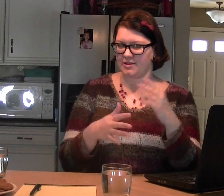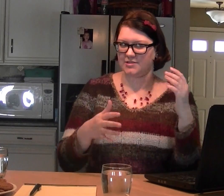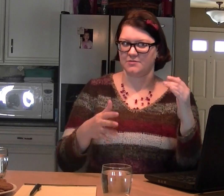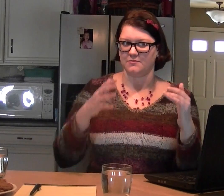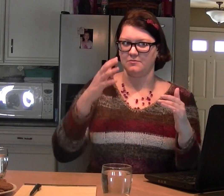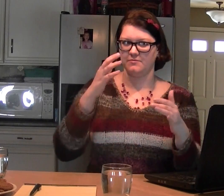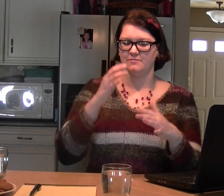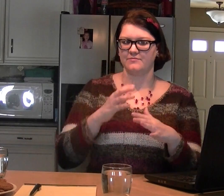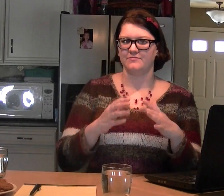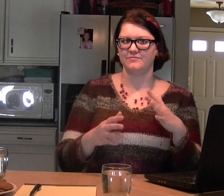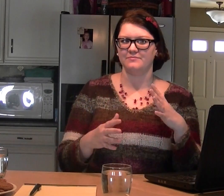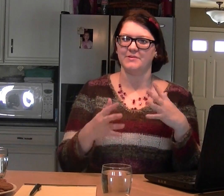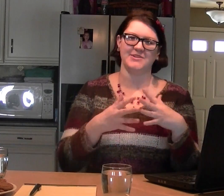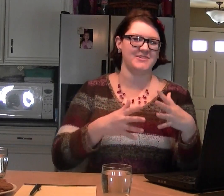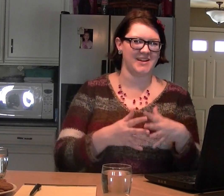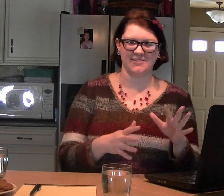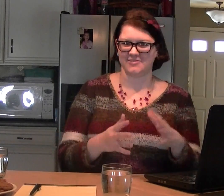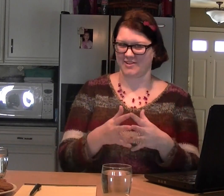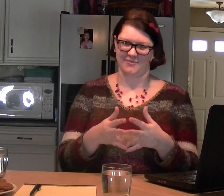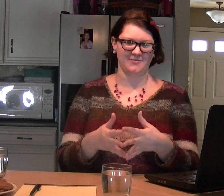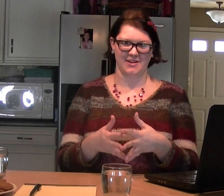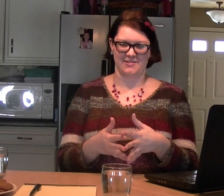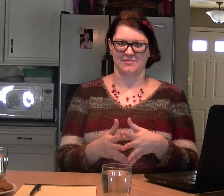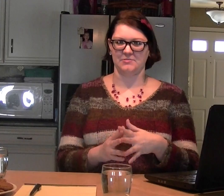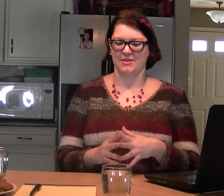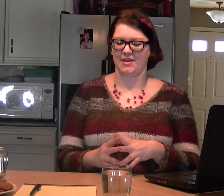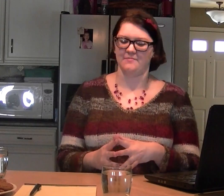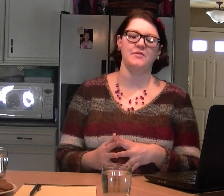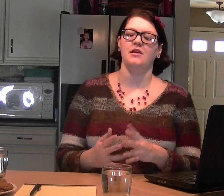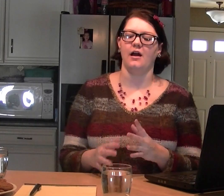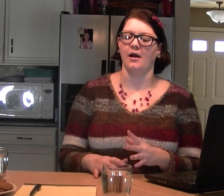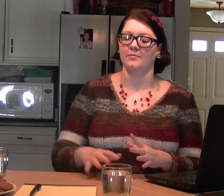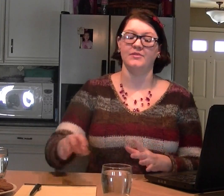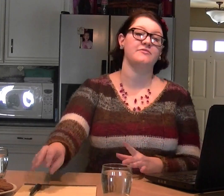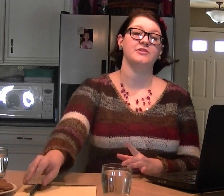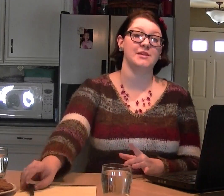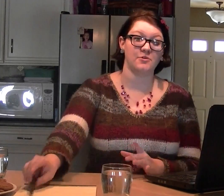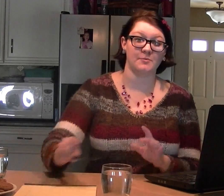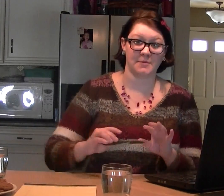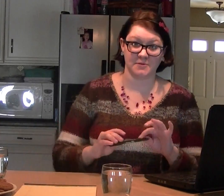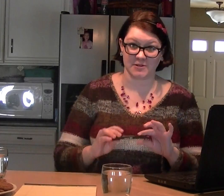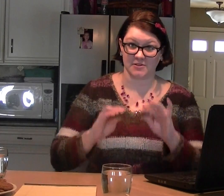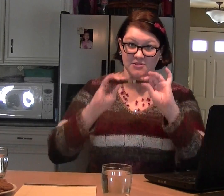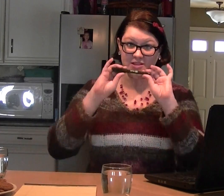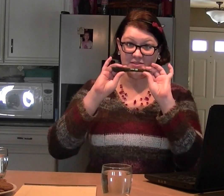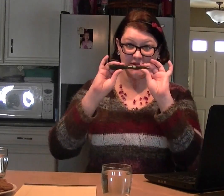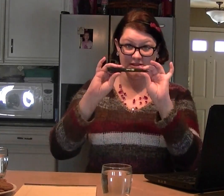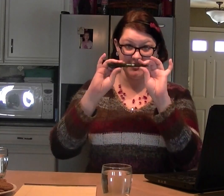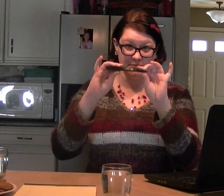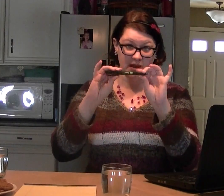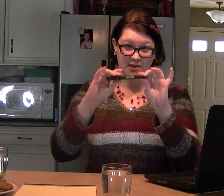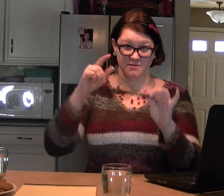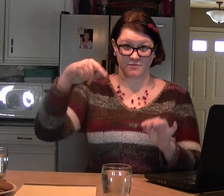things better. I don't know quite how to explain that. For example, a baby wouldn't understand that this is a pen,